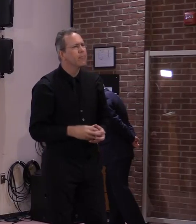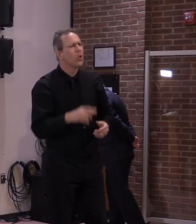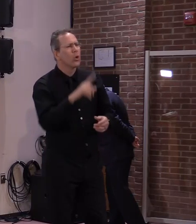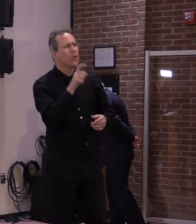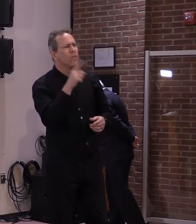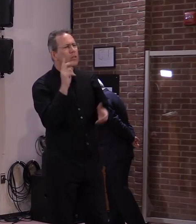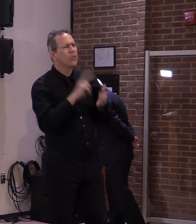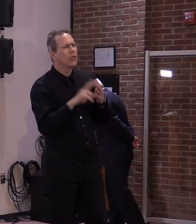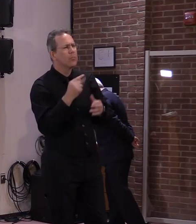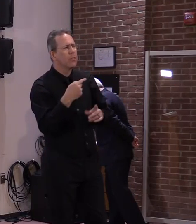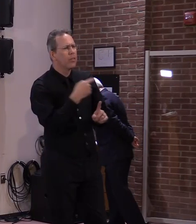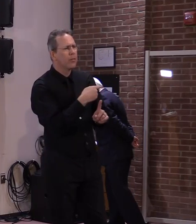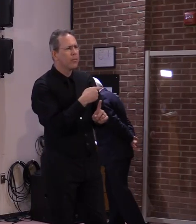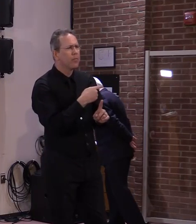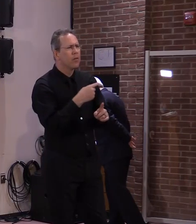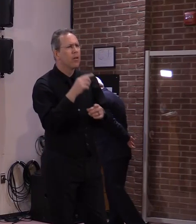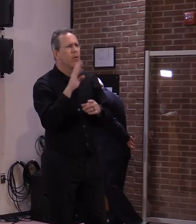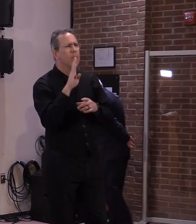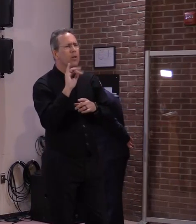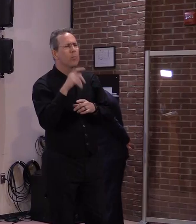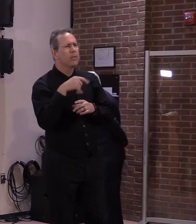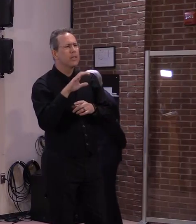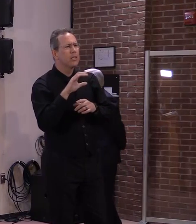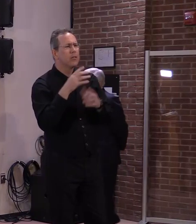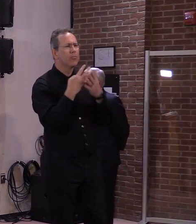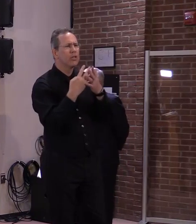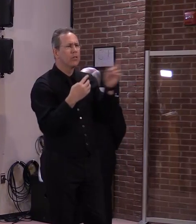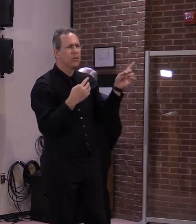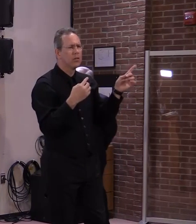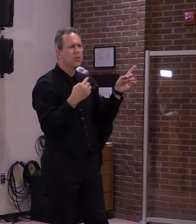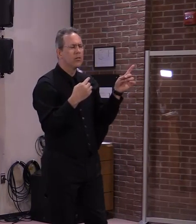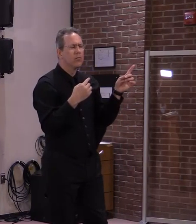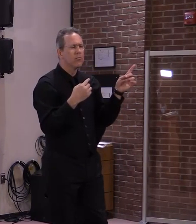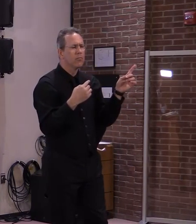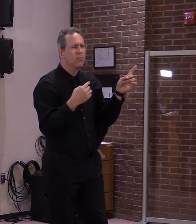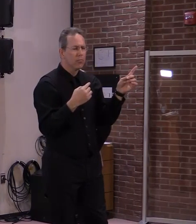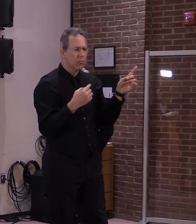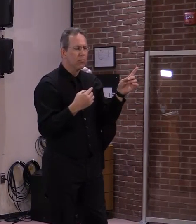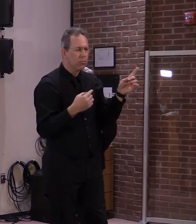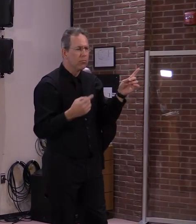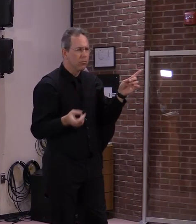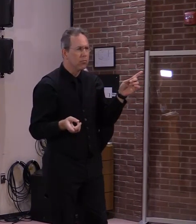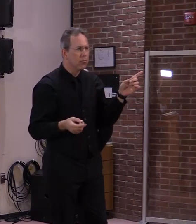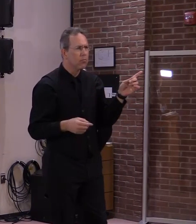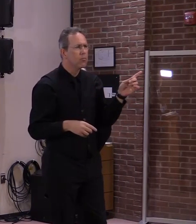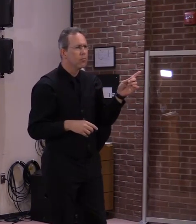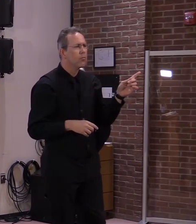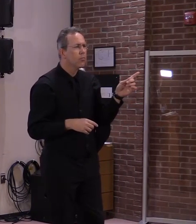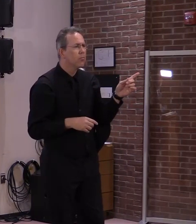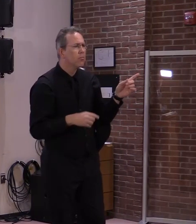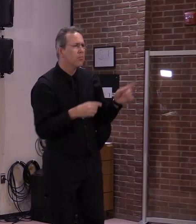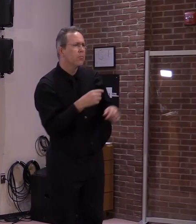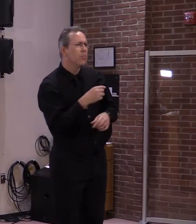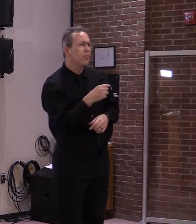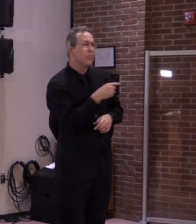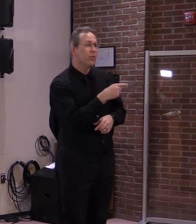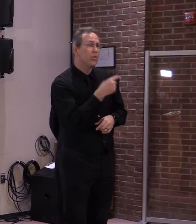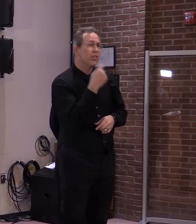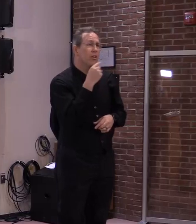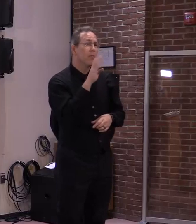prisoners. Secretary Smith, I heard you explain the state's plan for vaccinating incarcerated people by age bands. Did I understand